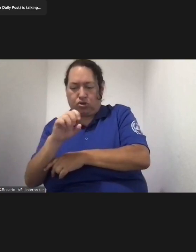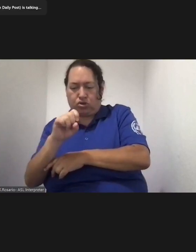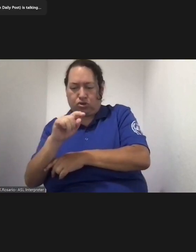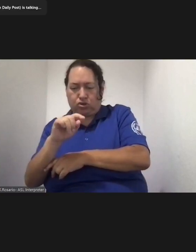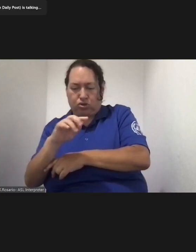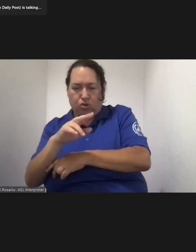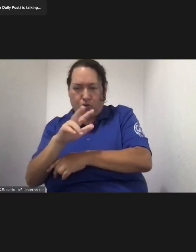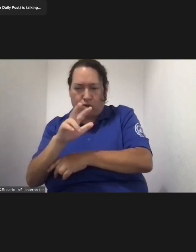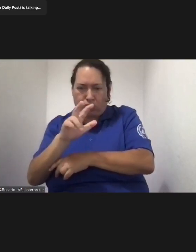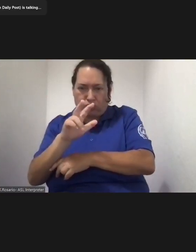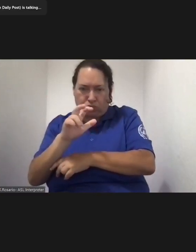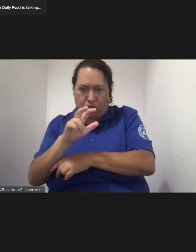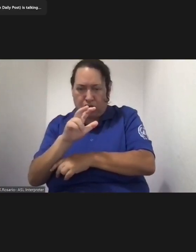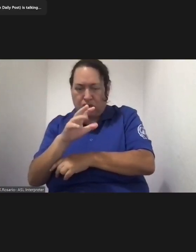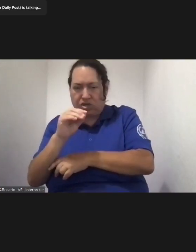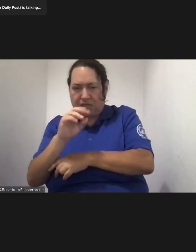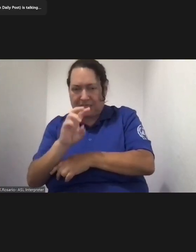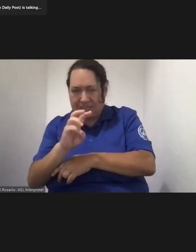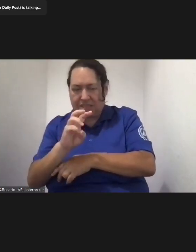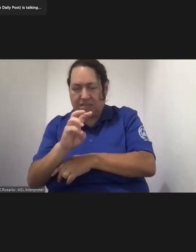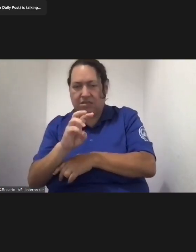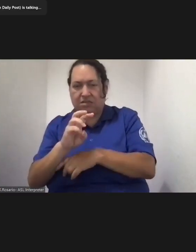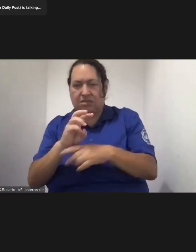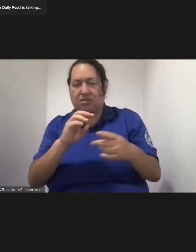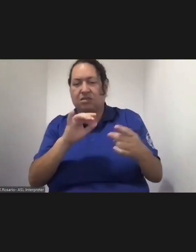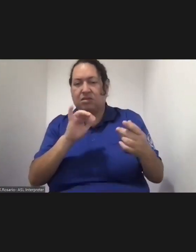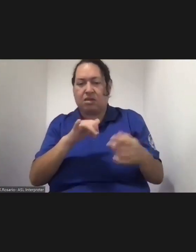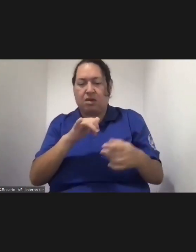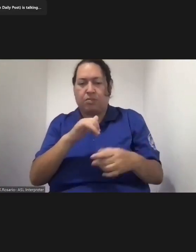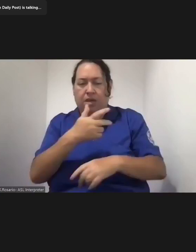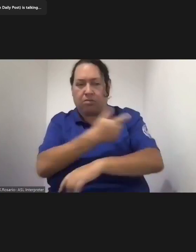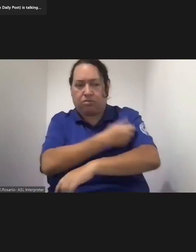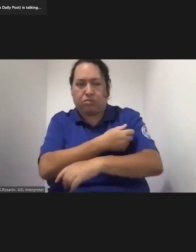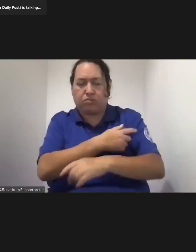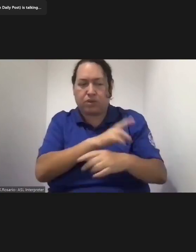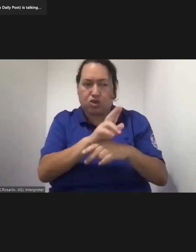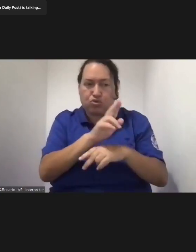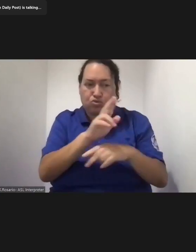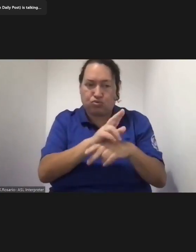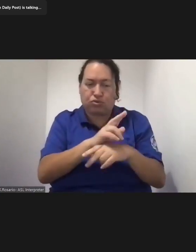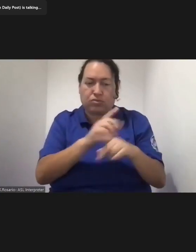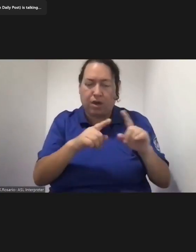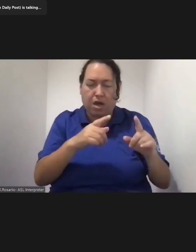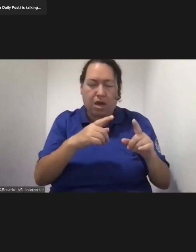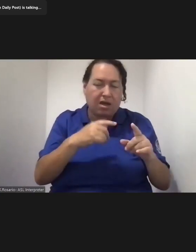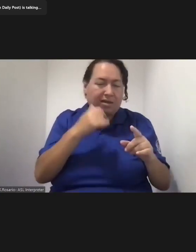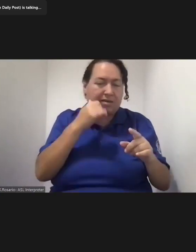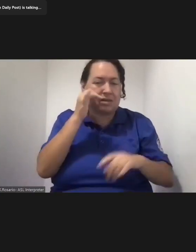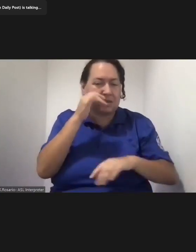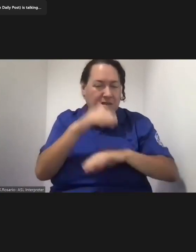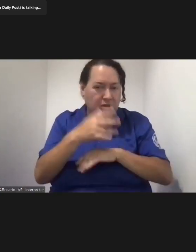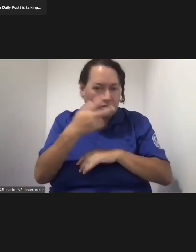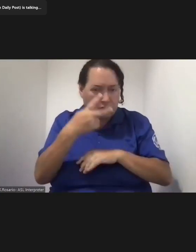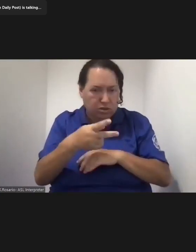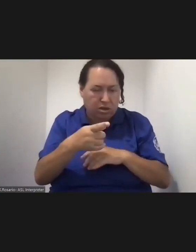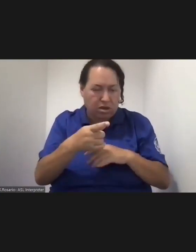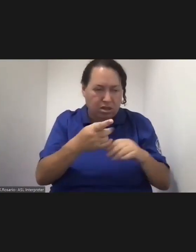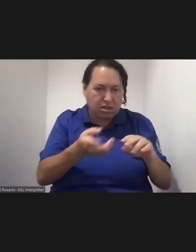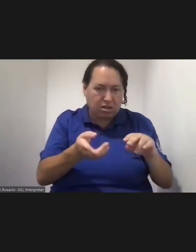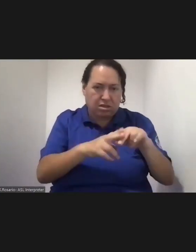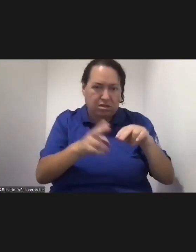of Johnson & Johnson reported to have been used. But I think last night we saw it increase to